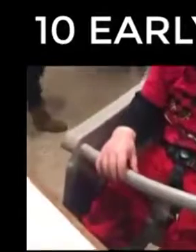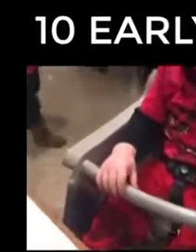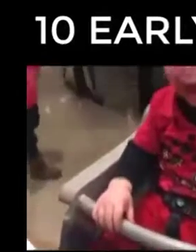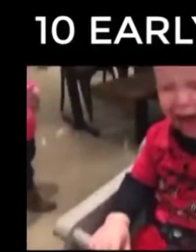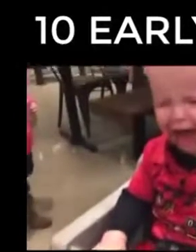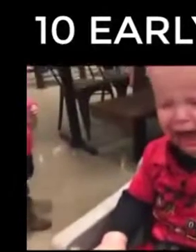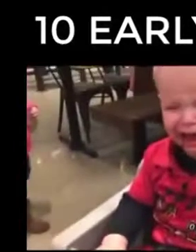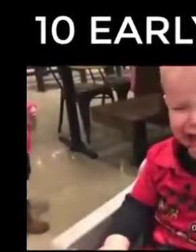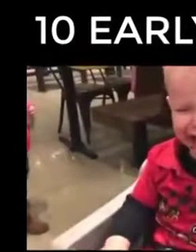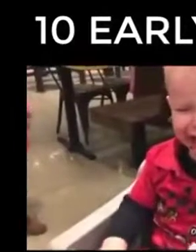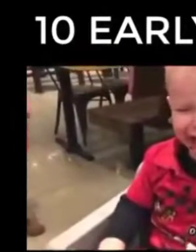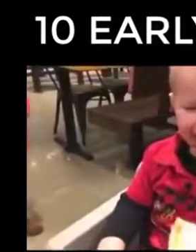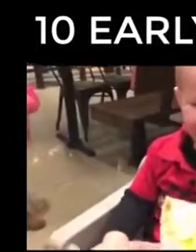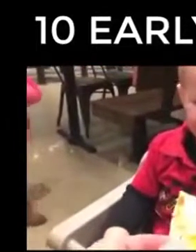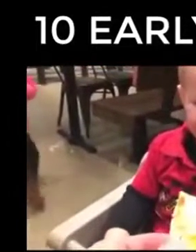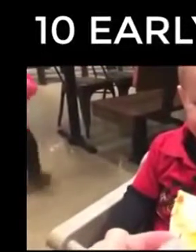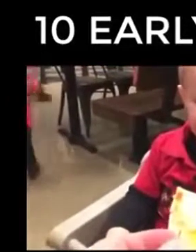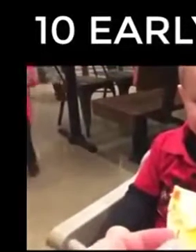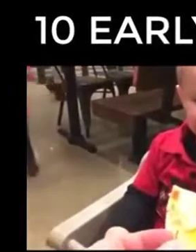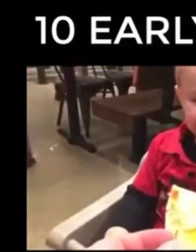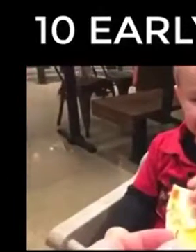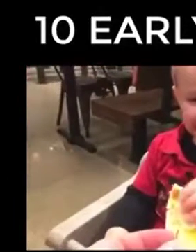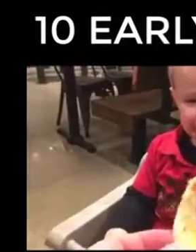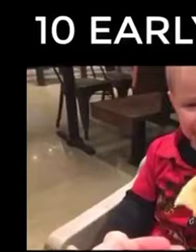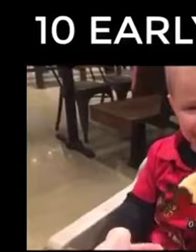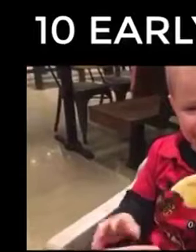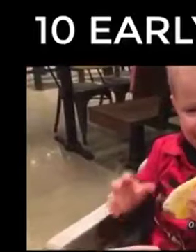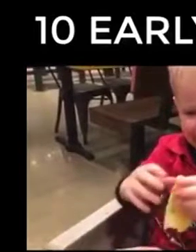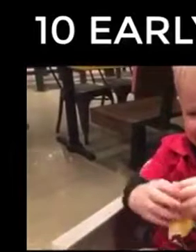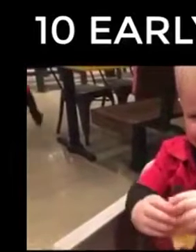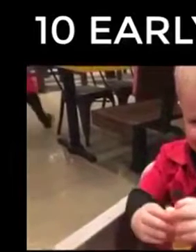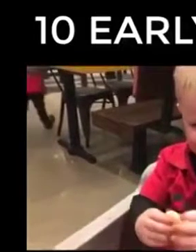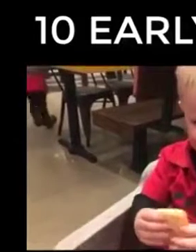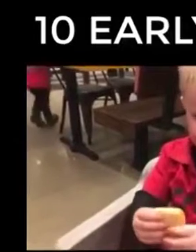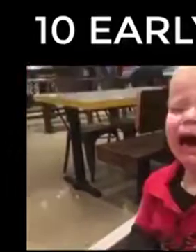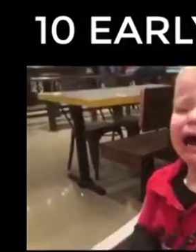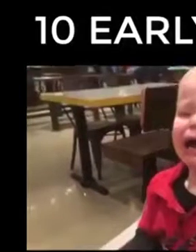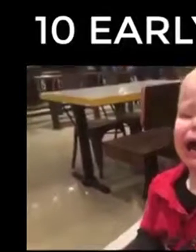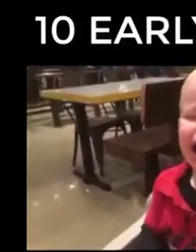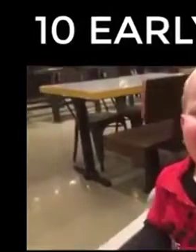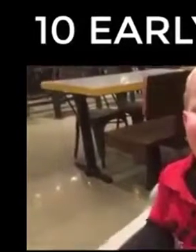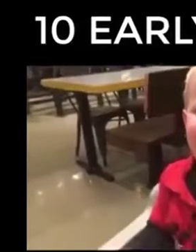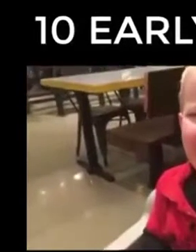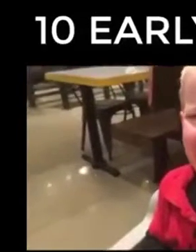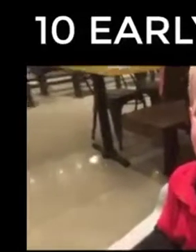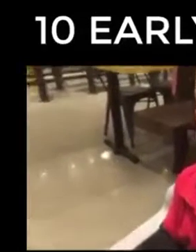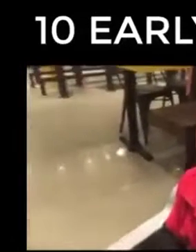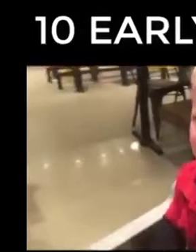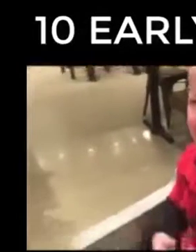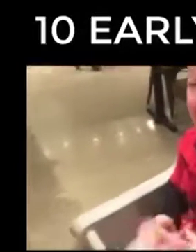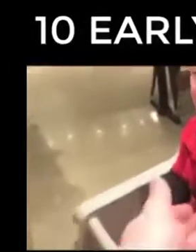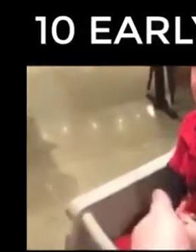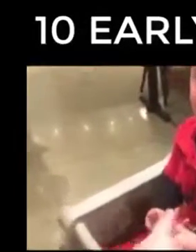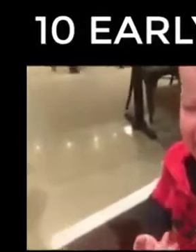bad behavior? If so, it's probably them just throwing a typical tantrum. However, if they continue to fuss, scream, and cry, as if